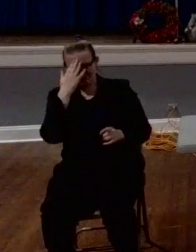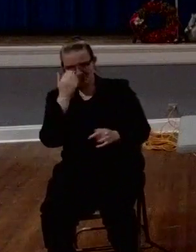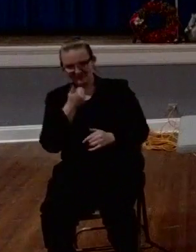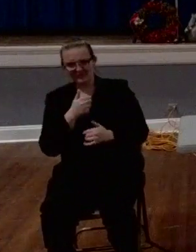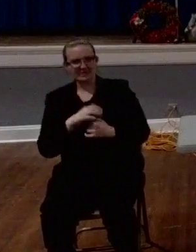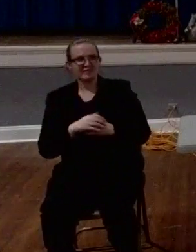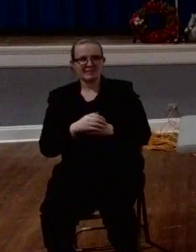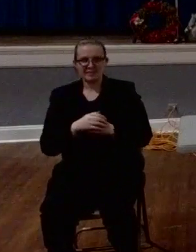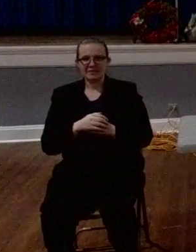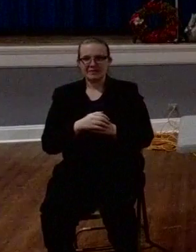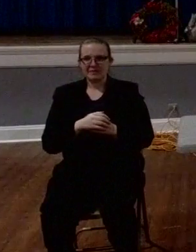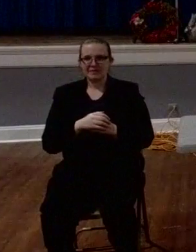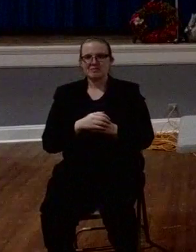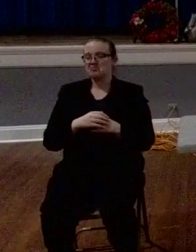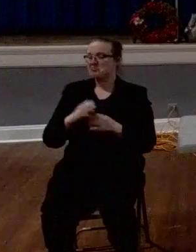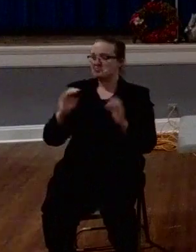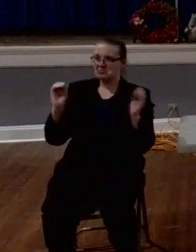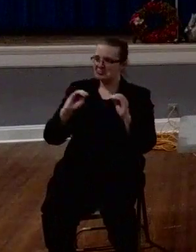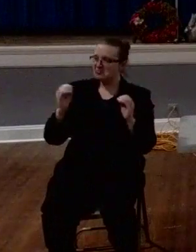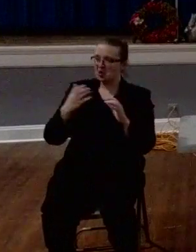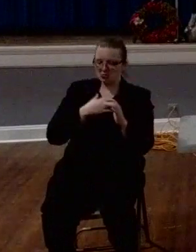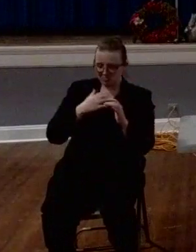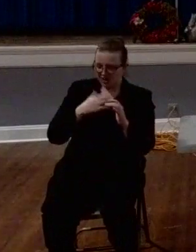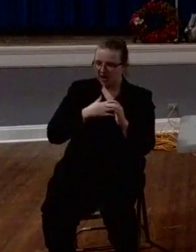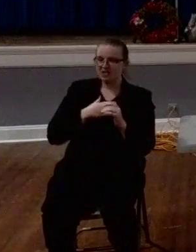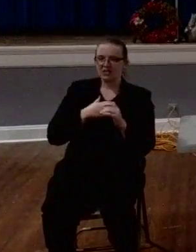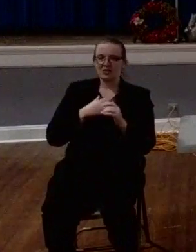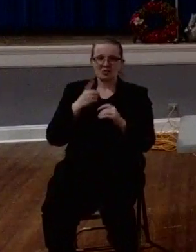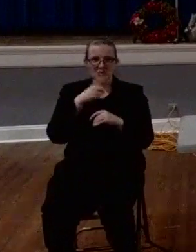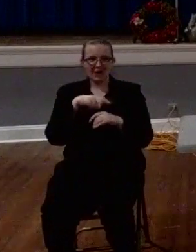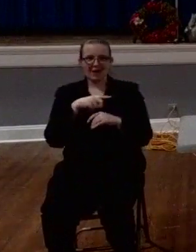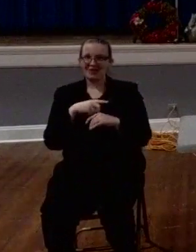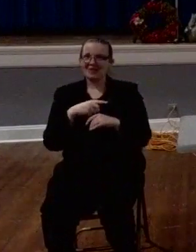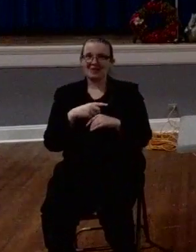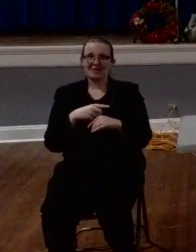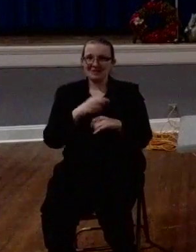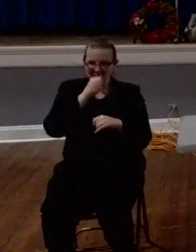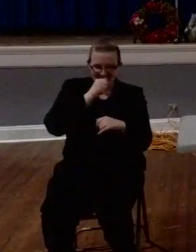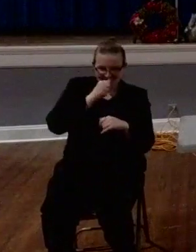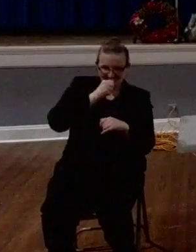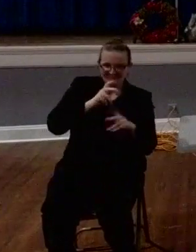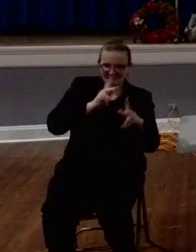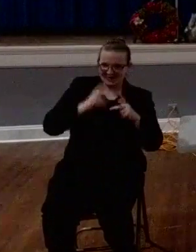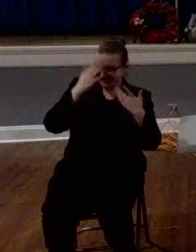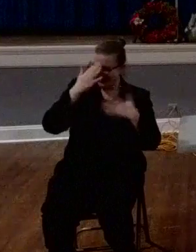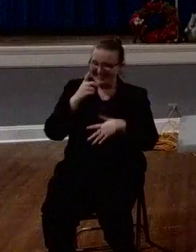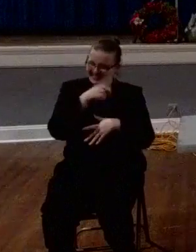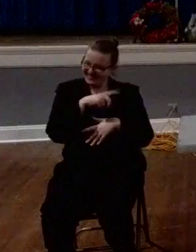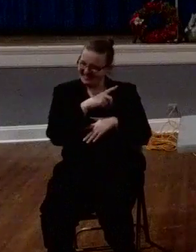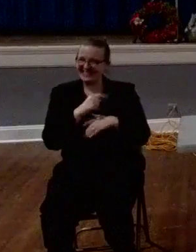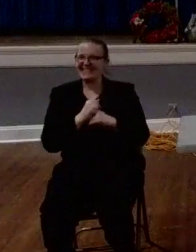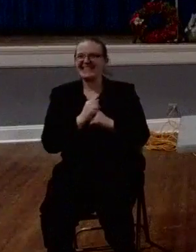and no complaints. As a matter of fact, you guys are the best kept secret in the city departments. This